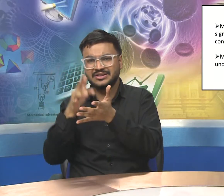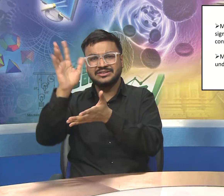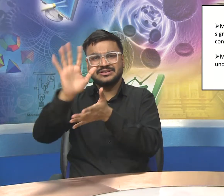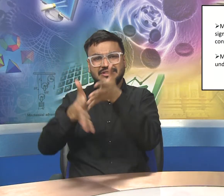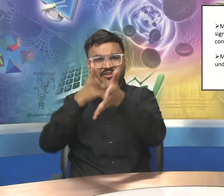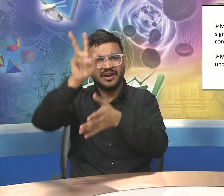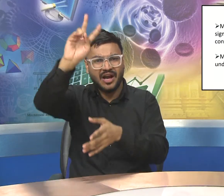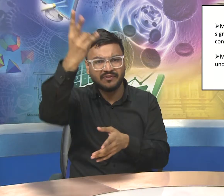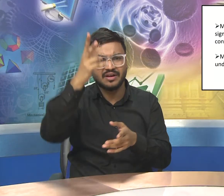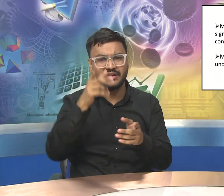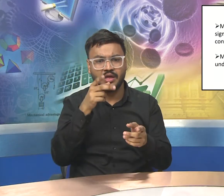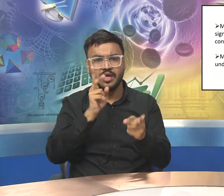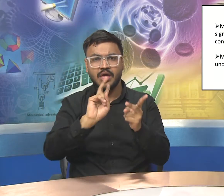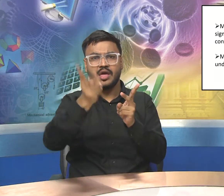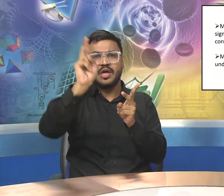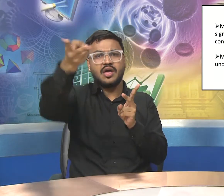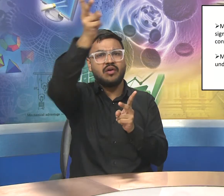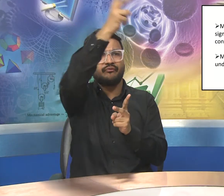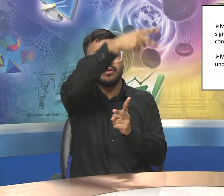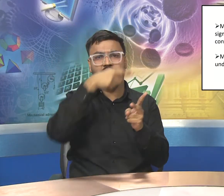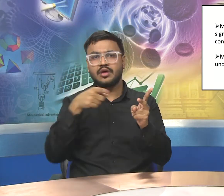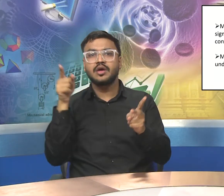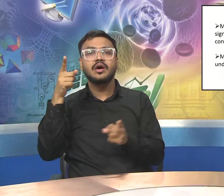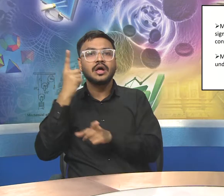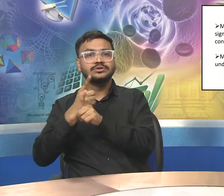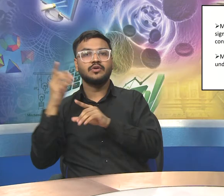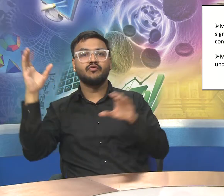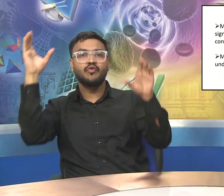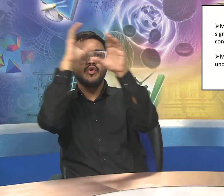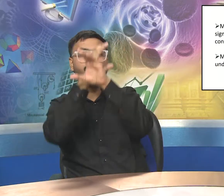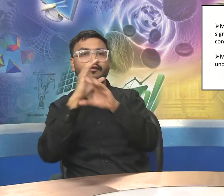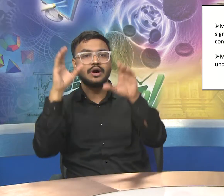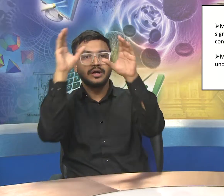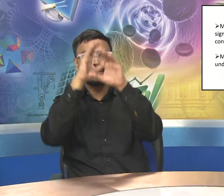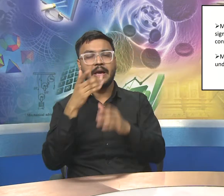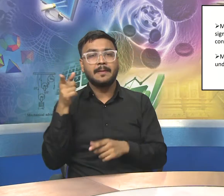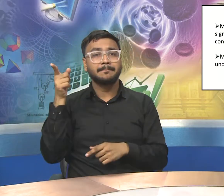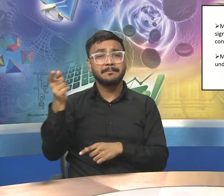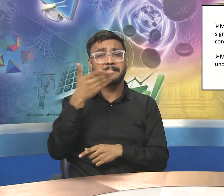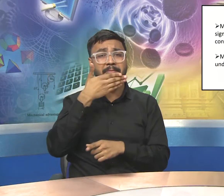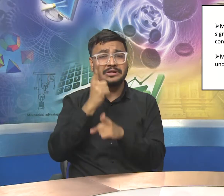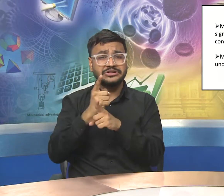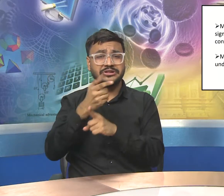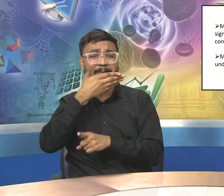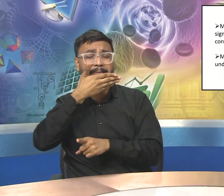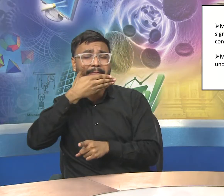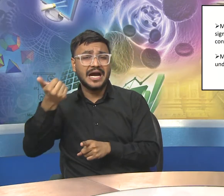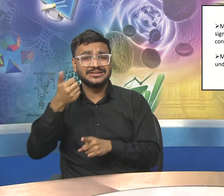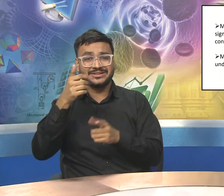because they were confused by the local variations in sign language.